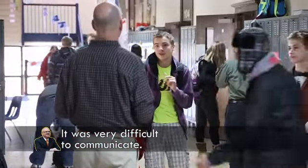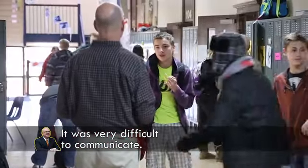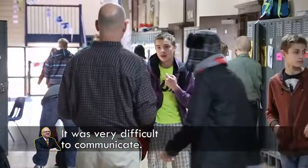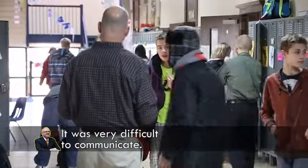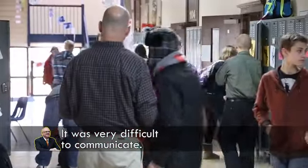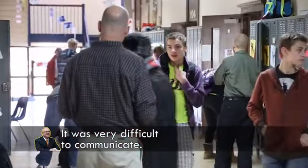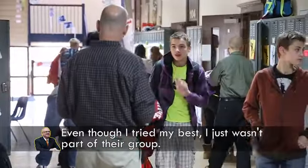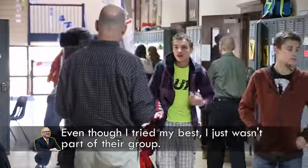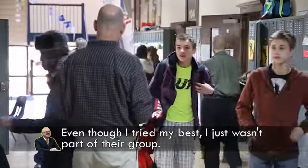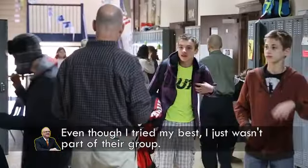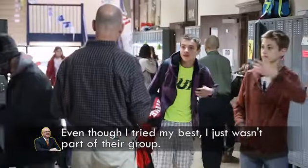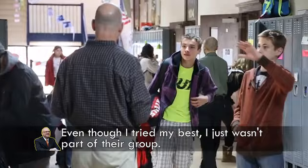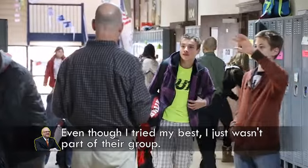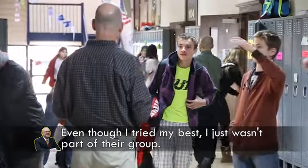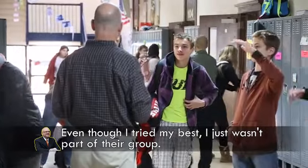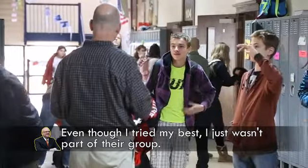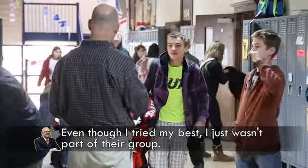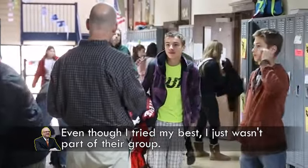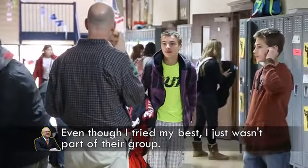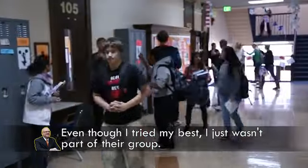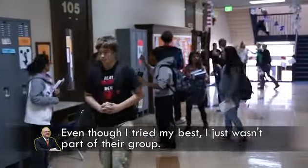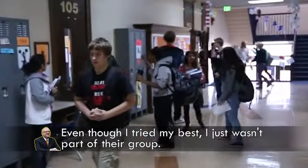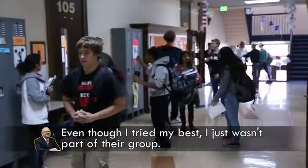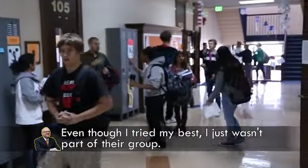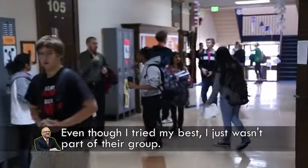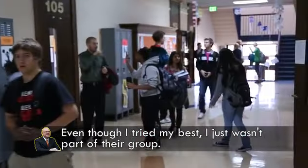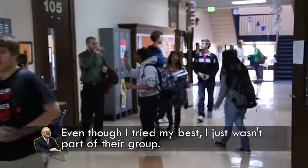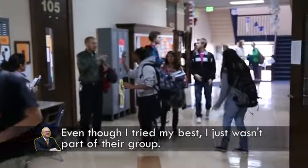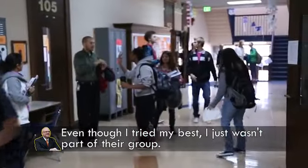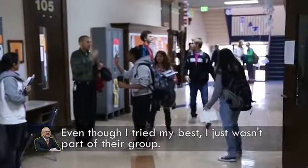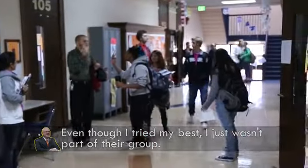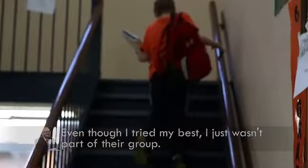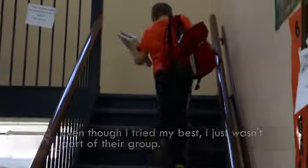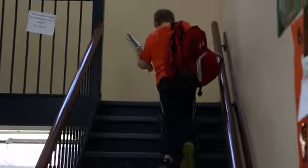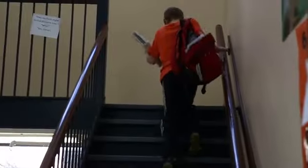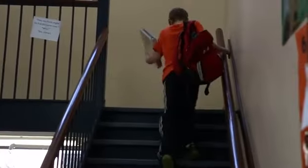communicate. Even though I tried my best, I just wasn't part of their group.